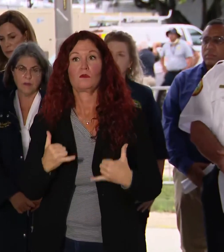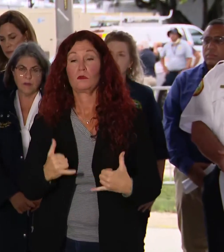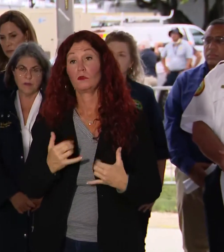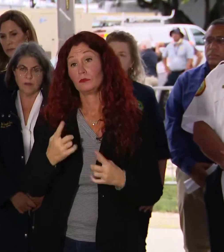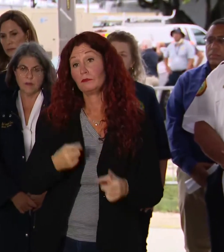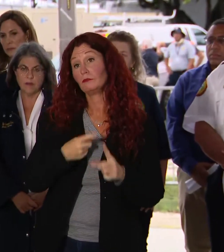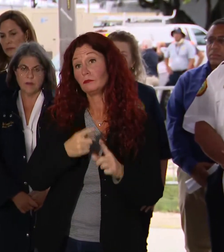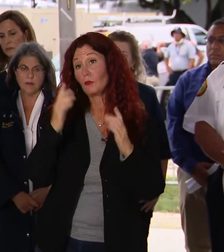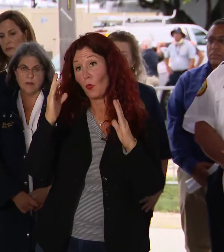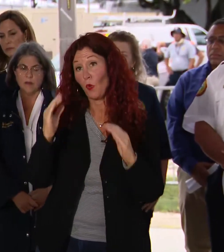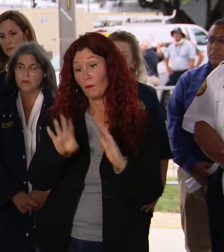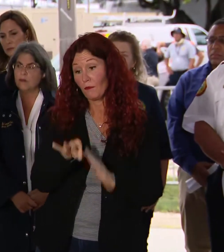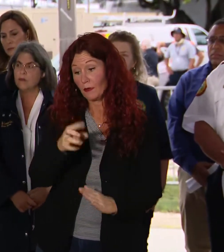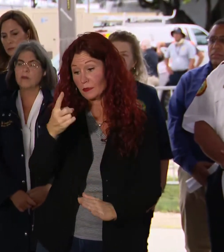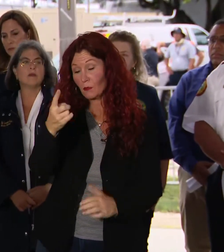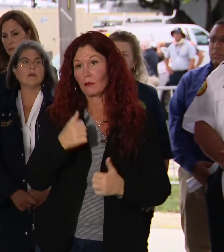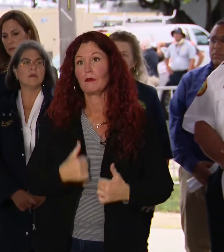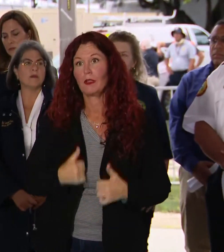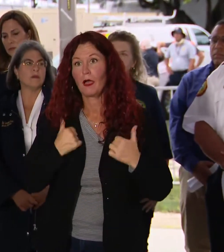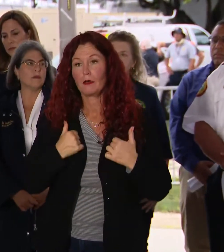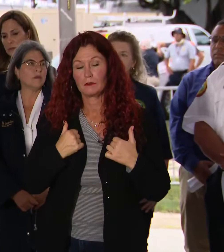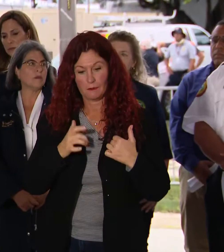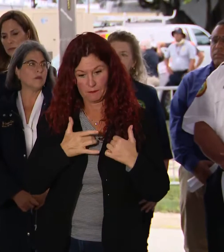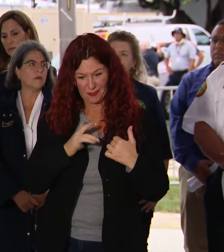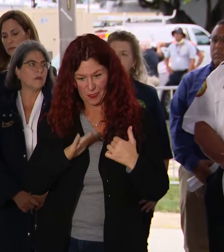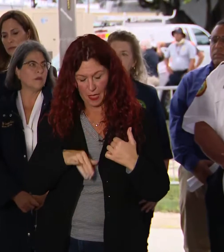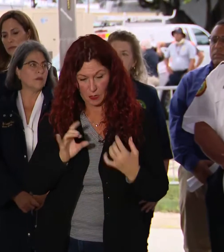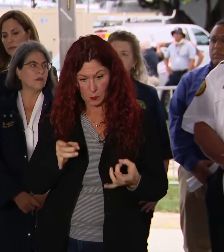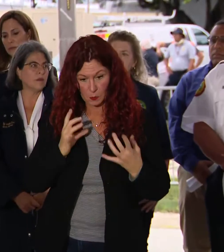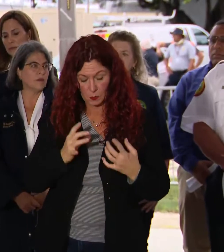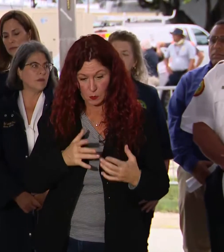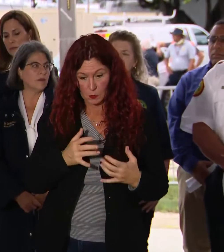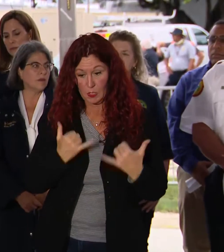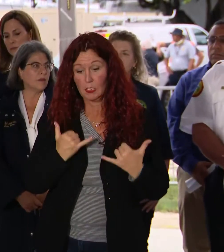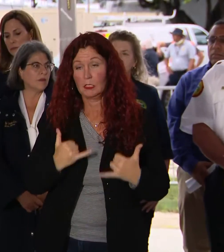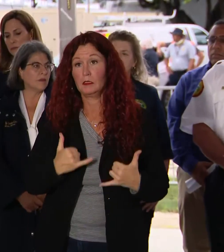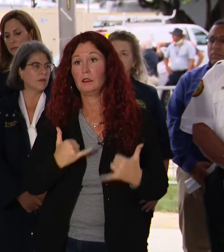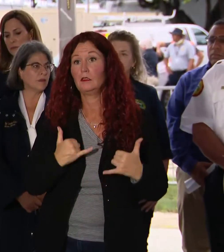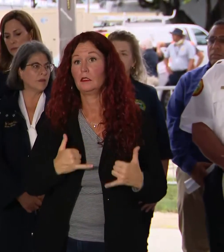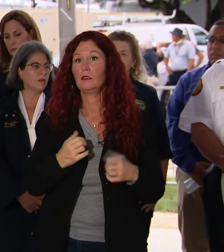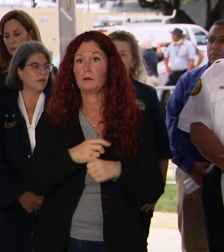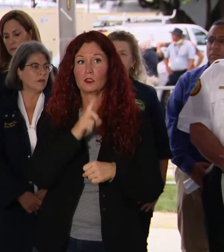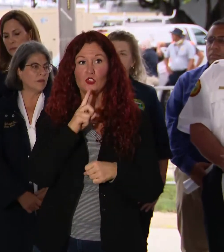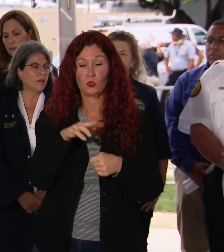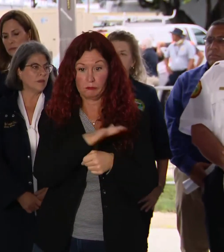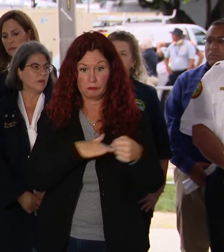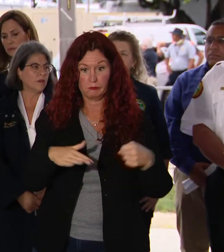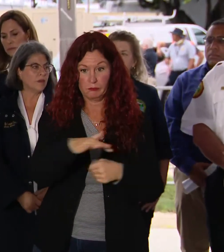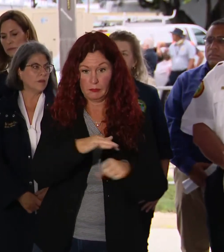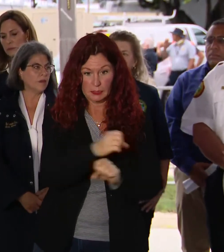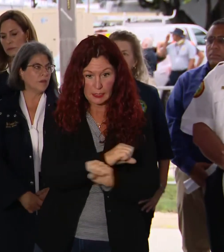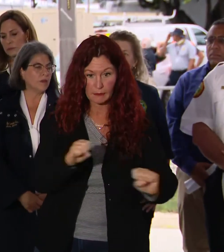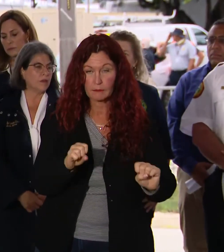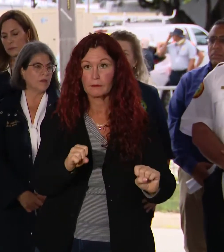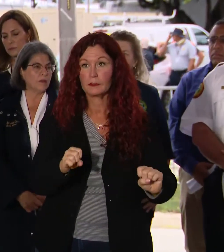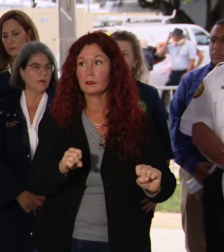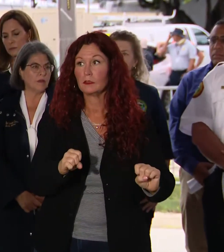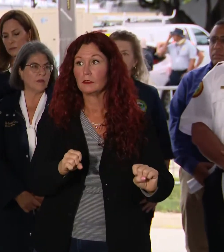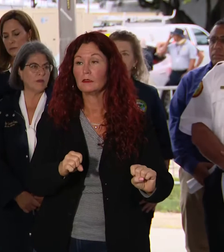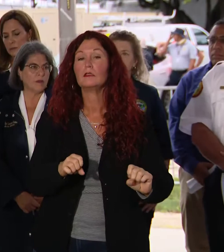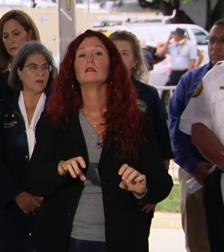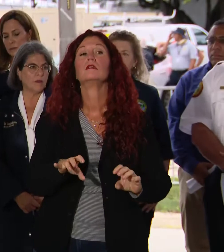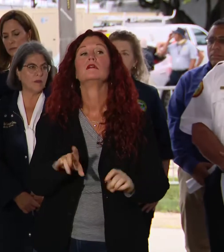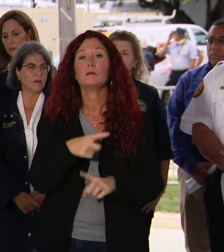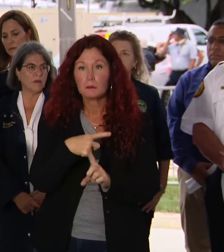rescue continues and making sure that this area is kept safe, but we know we are going to